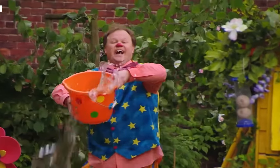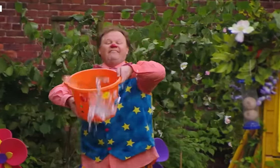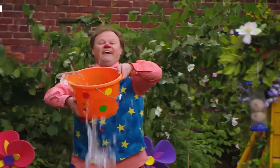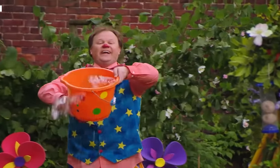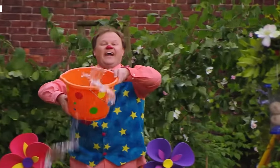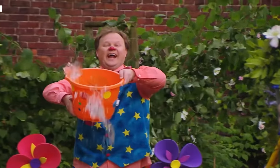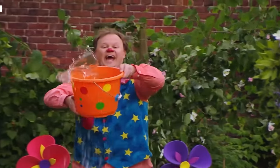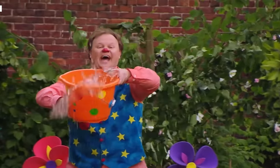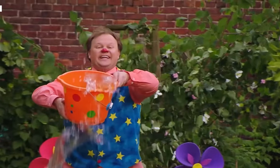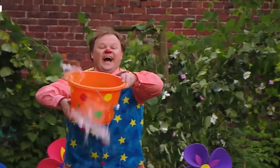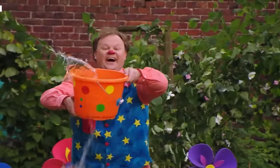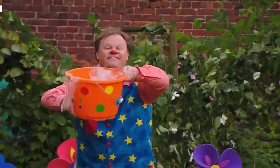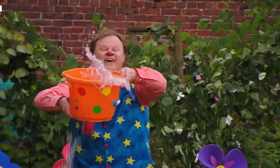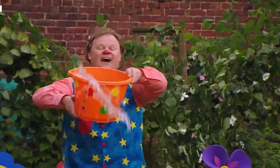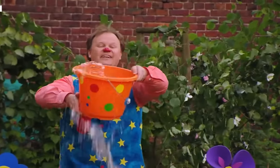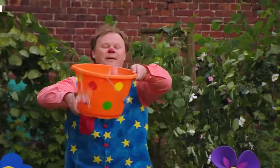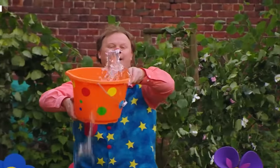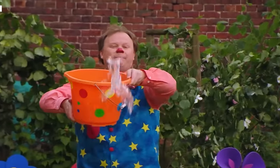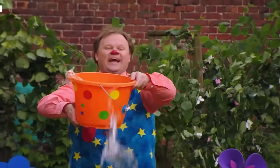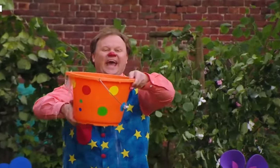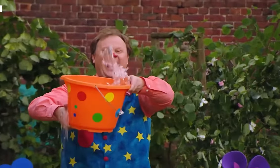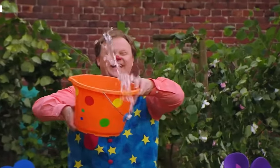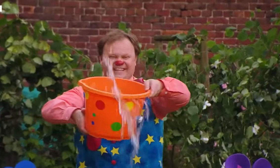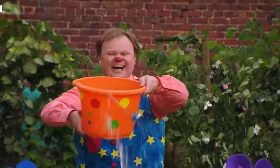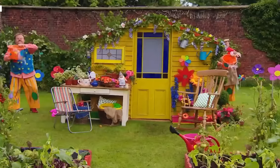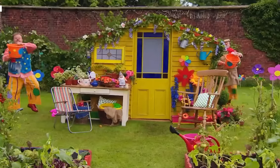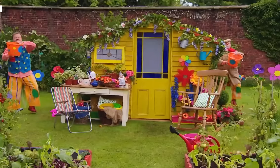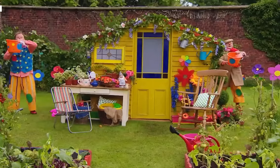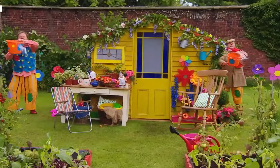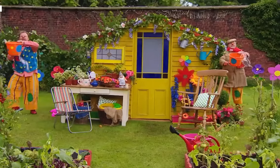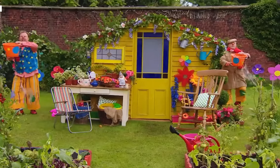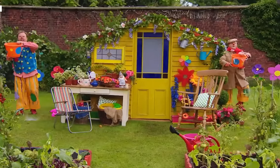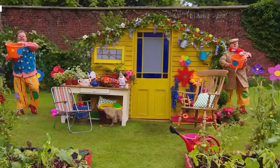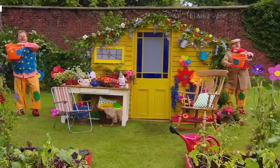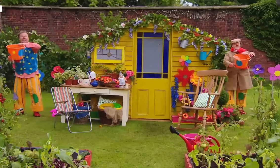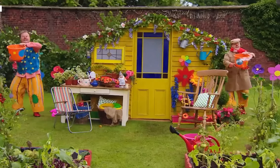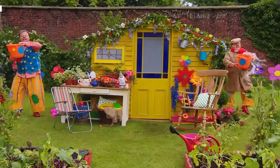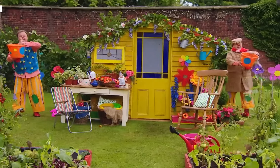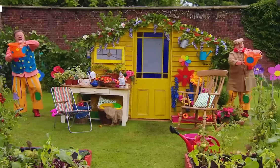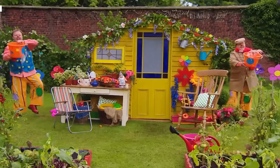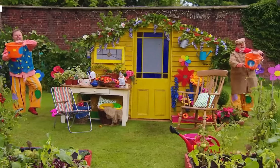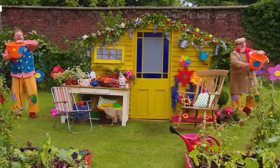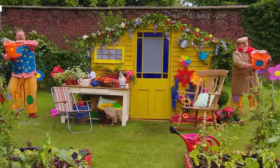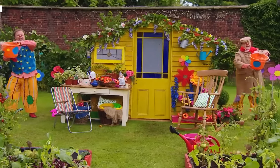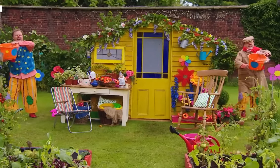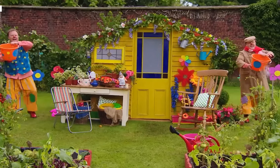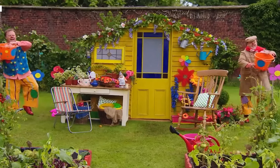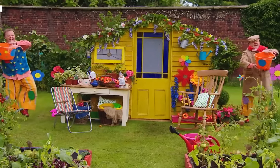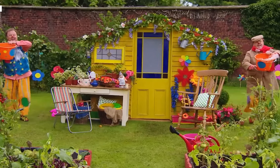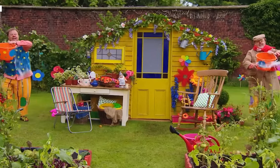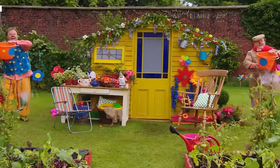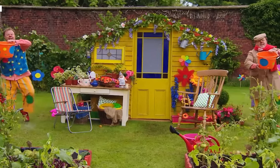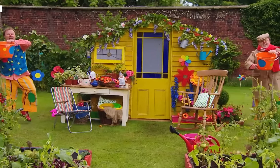Don't worry, Grandad. I found a big bucket. I found you a bucket, the boy. Well done, Mr. Tumble.